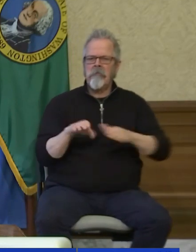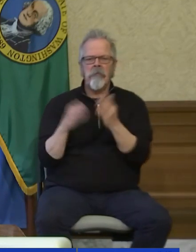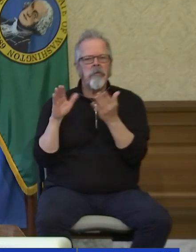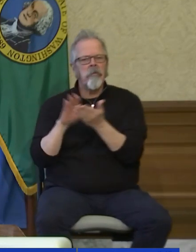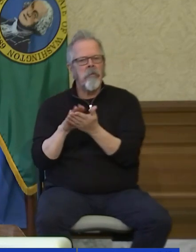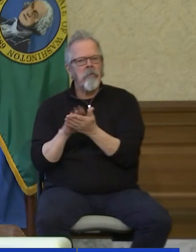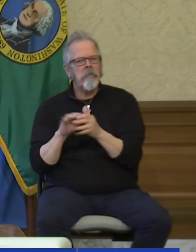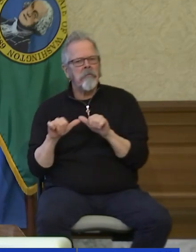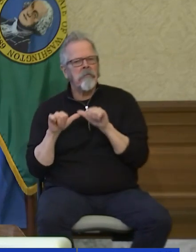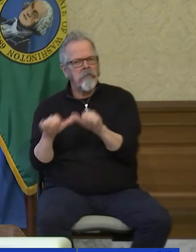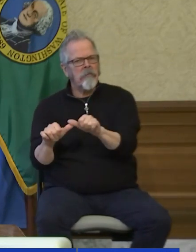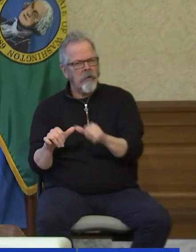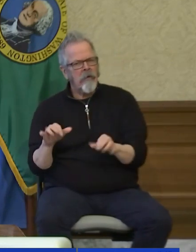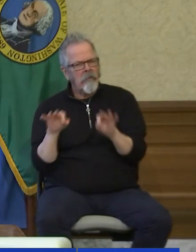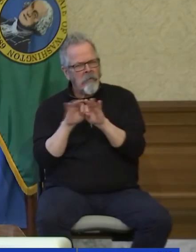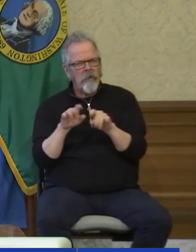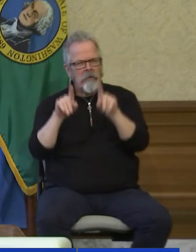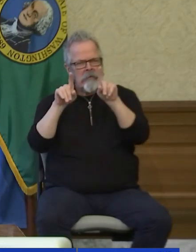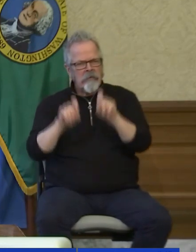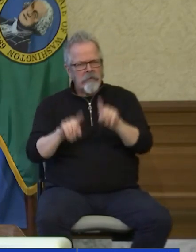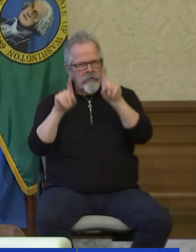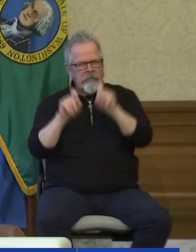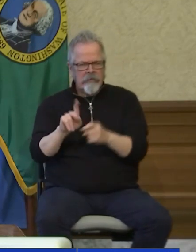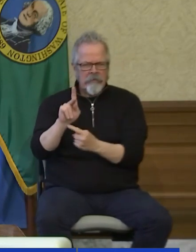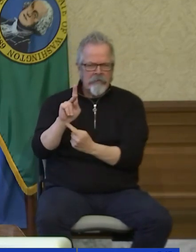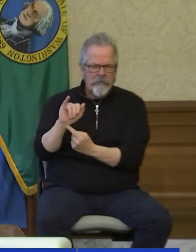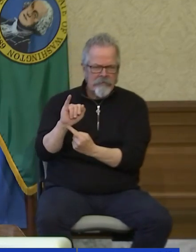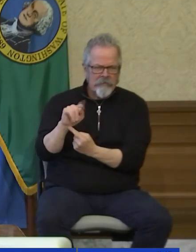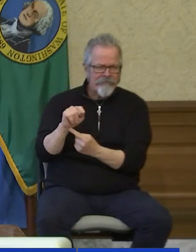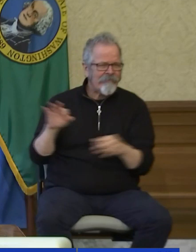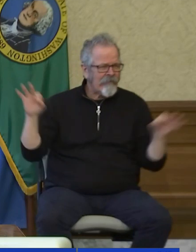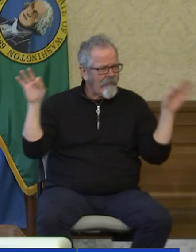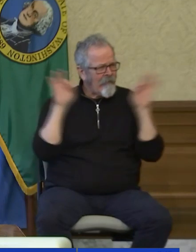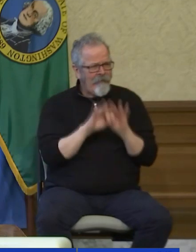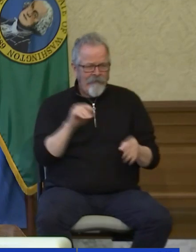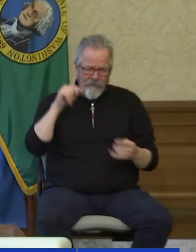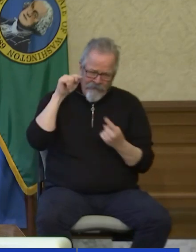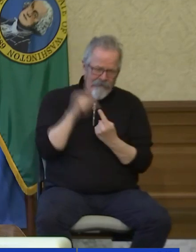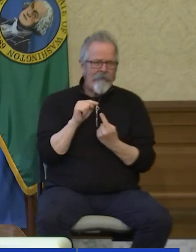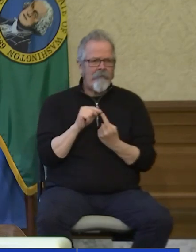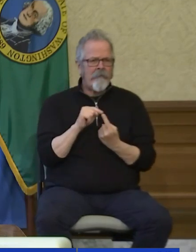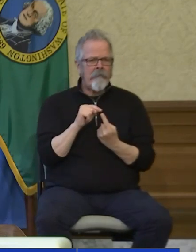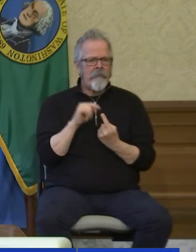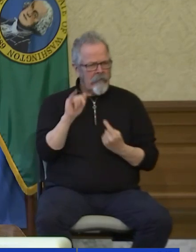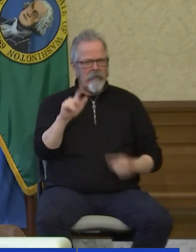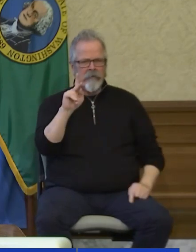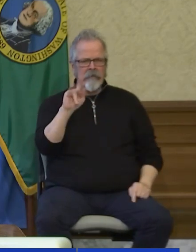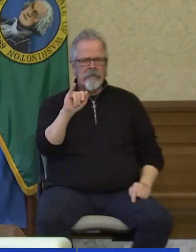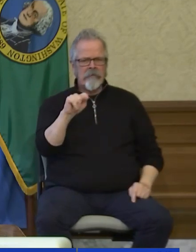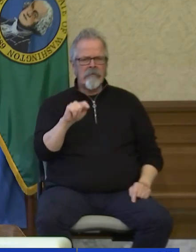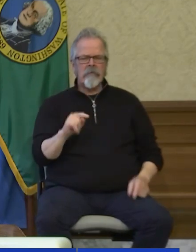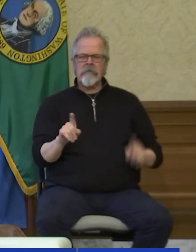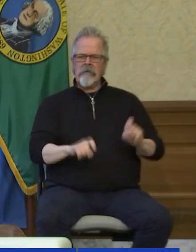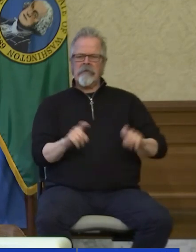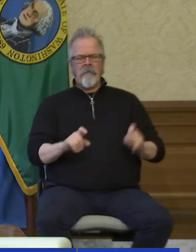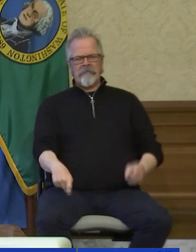schools as well. As far as the ability, yes, I think, we've